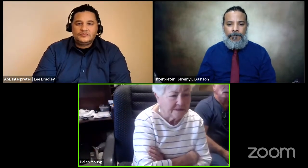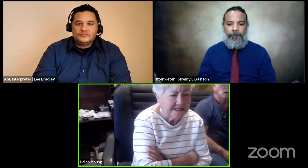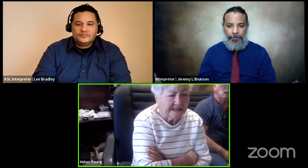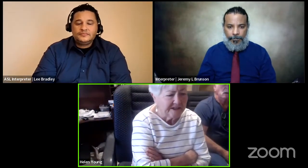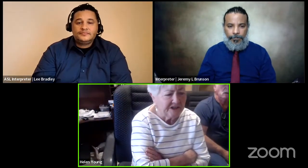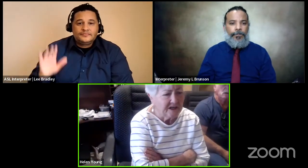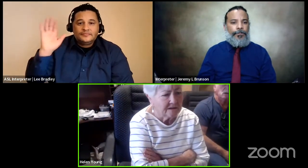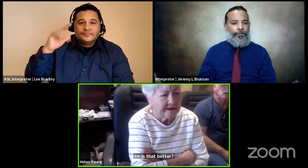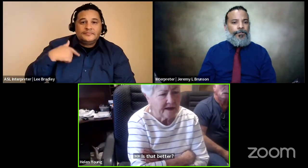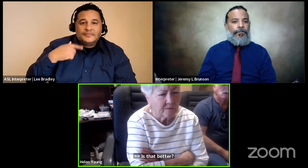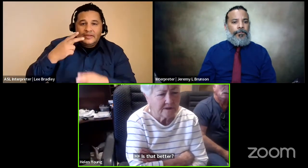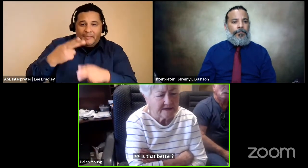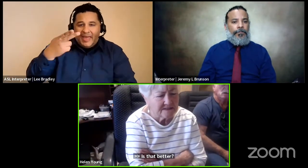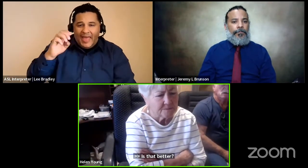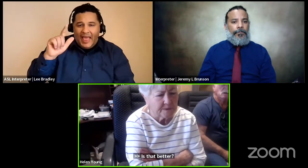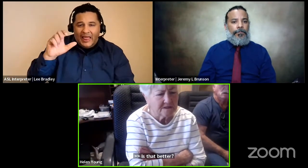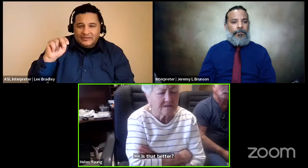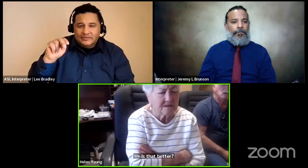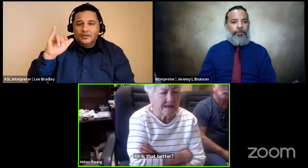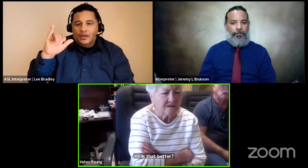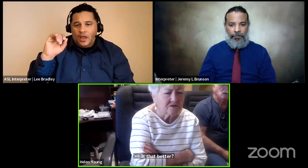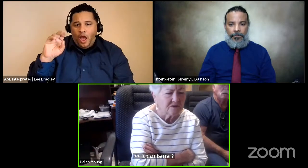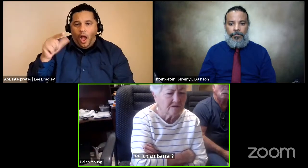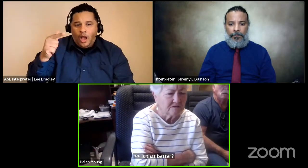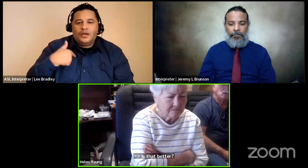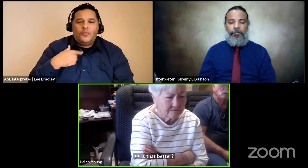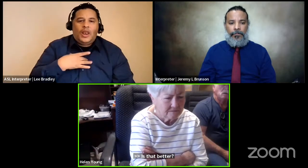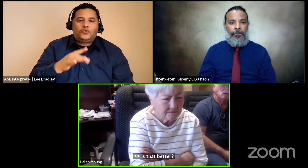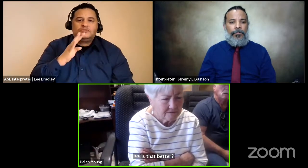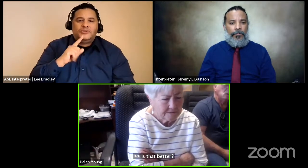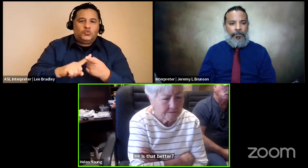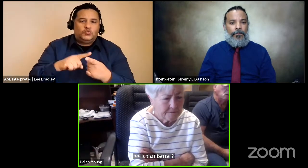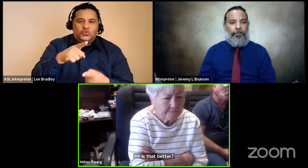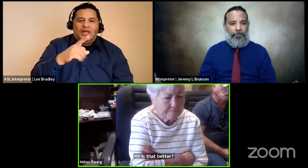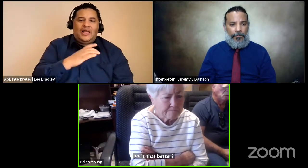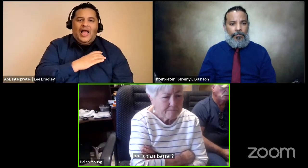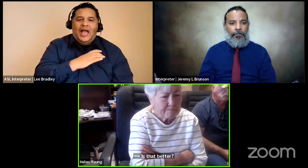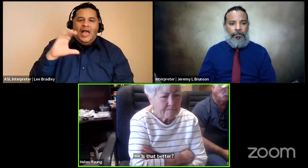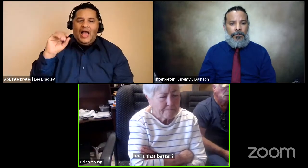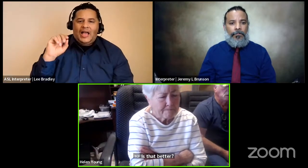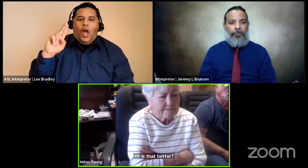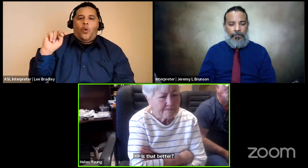My name is Helen Young, and I would like to speak to the council.